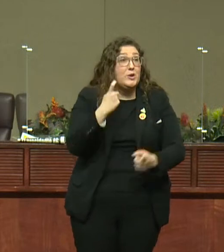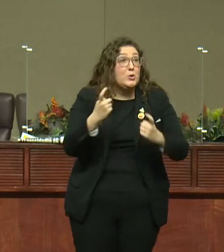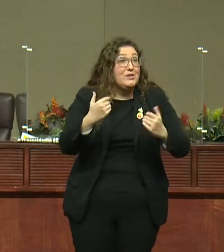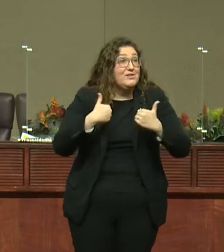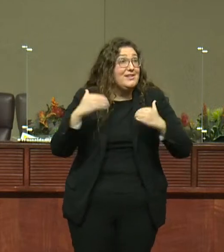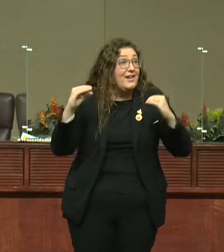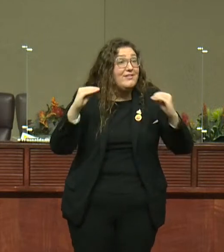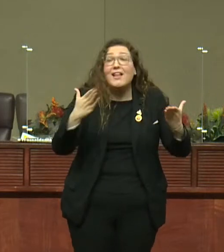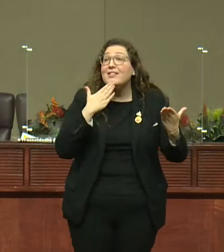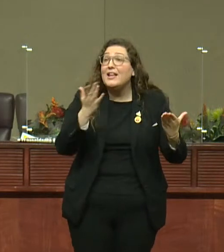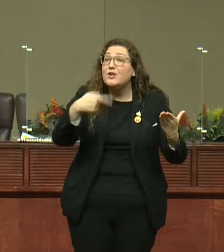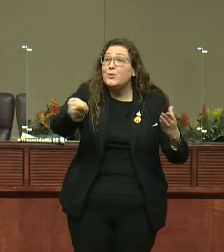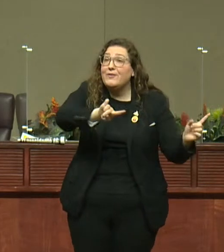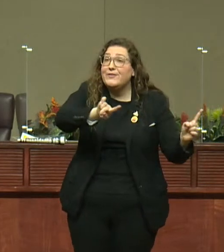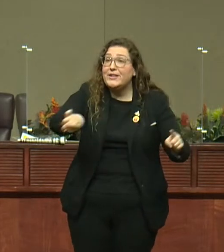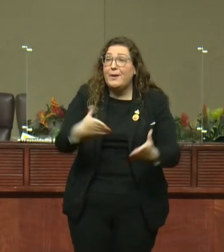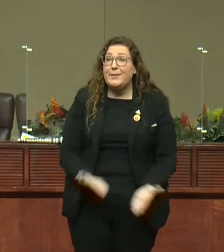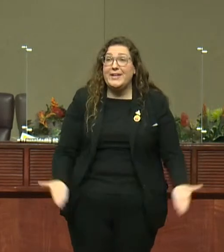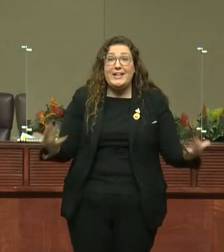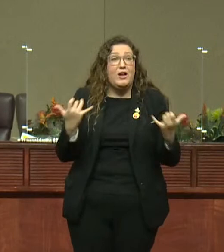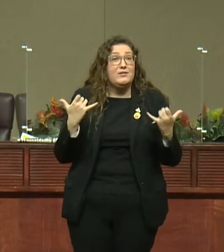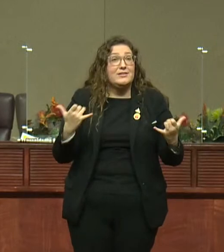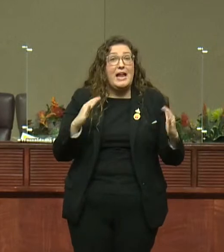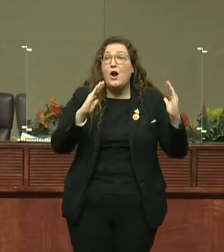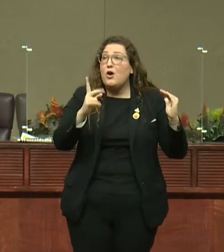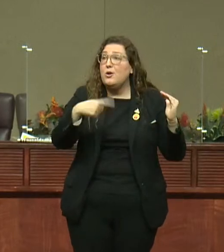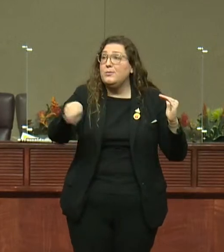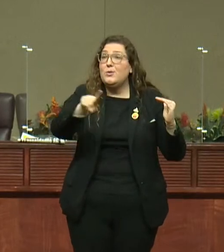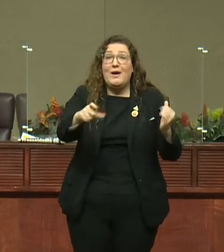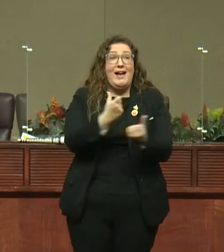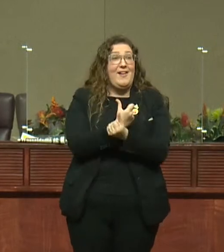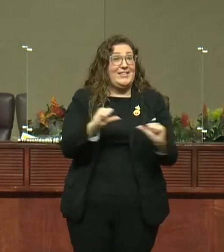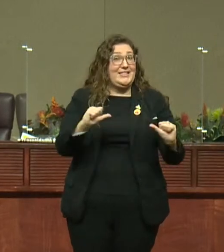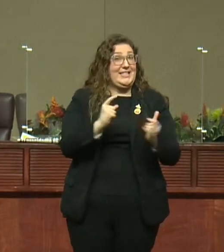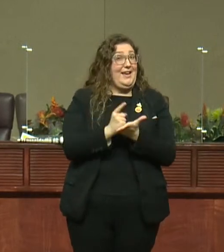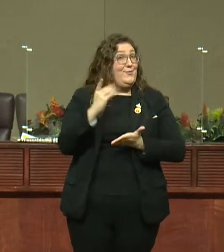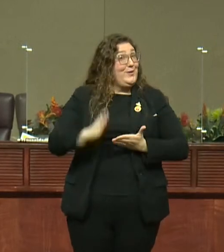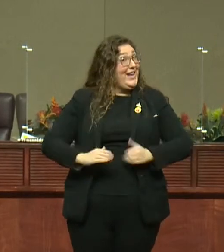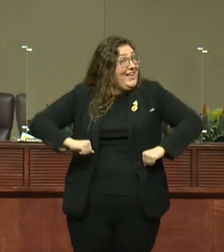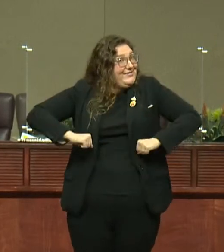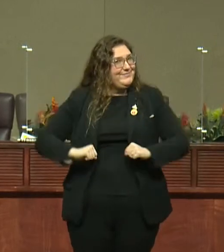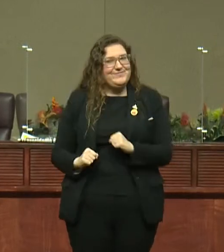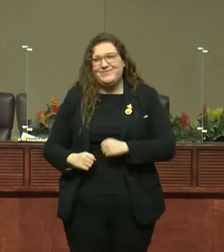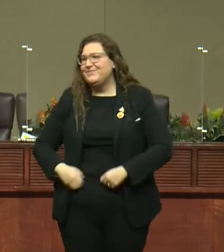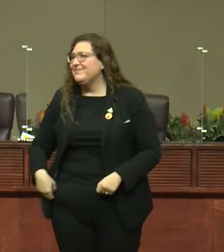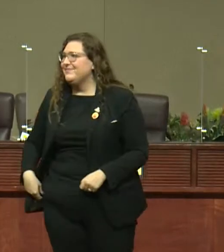you all for joining us today, and we hope you have a safe weekend as well.